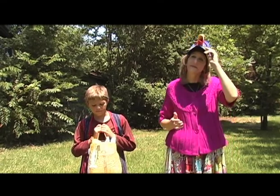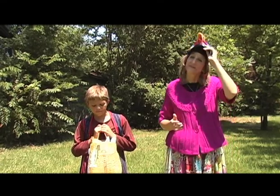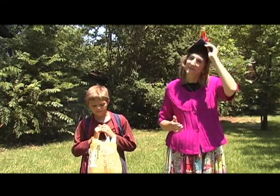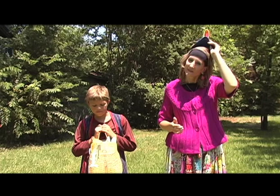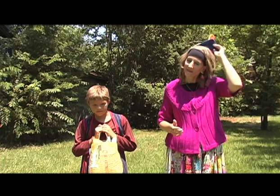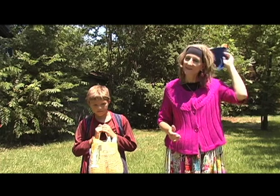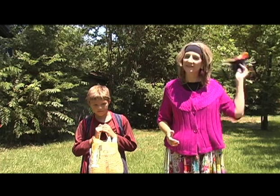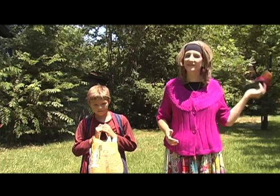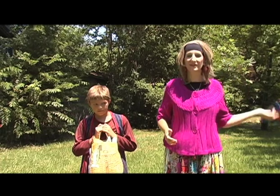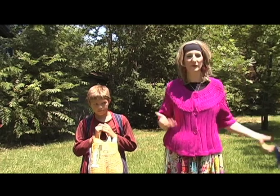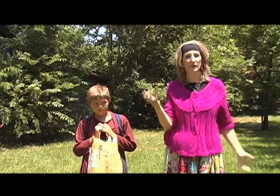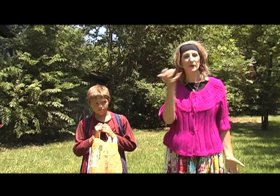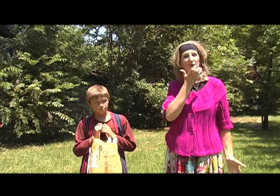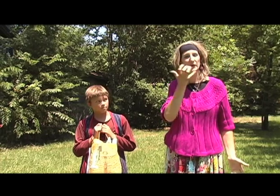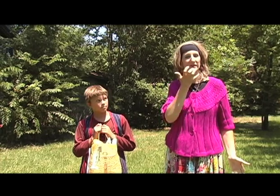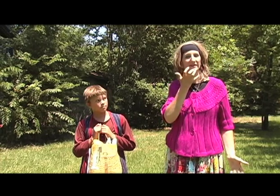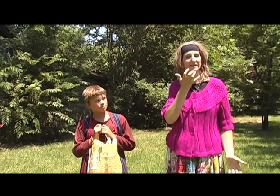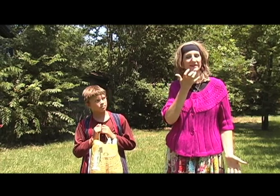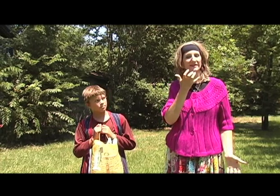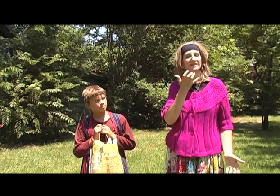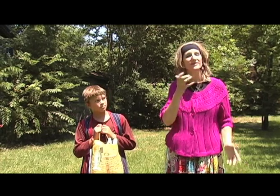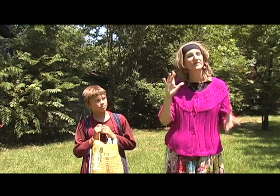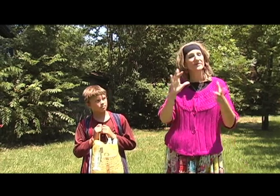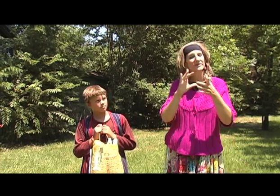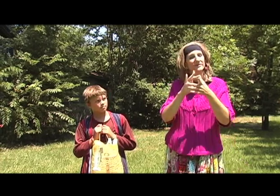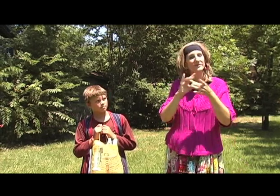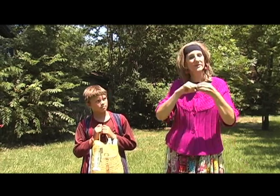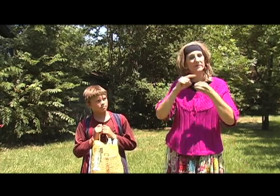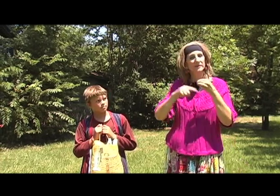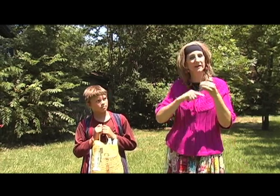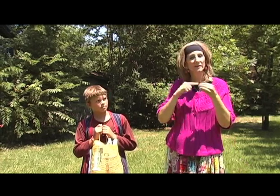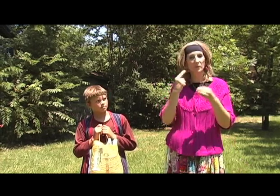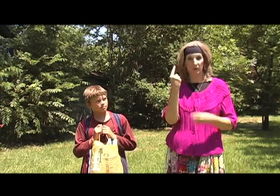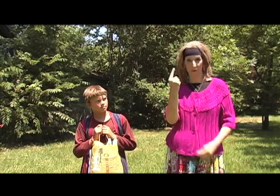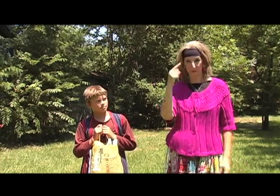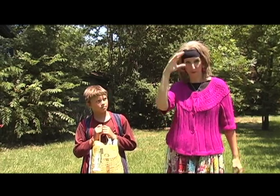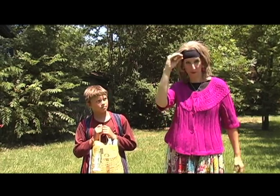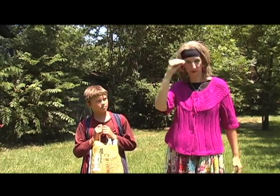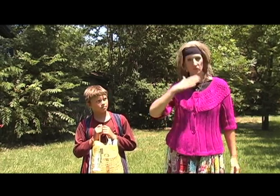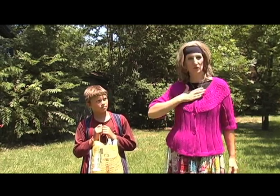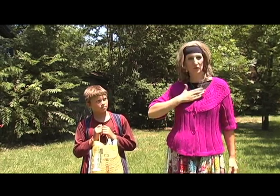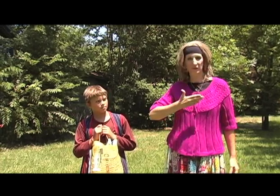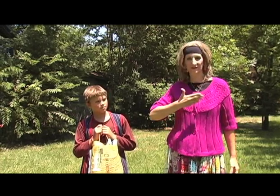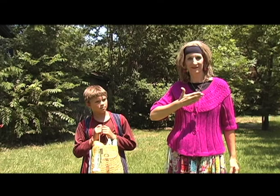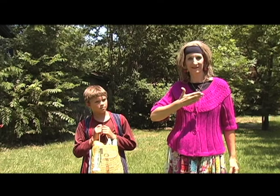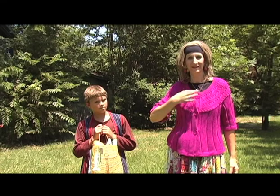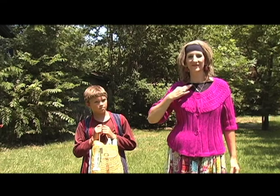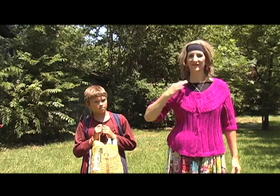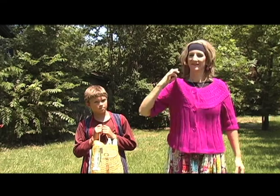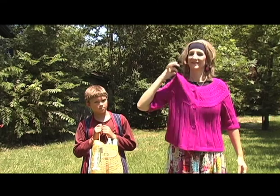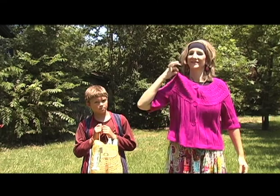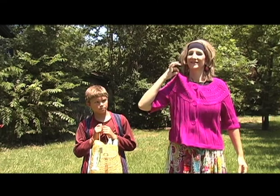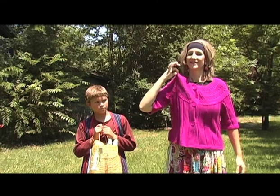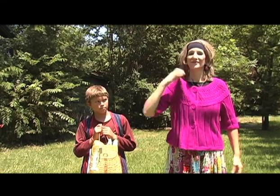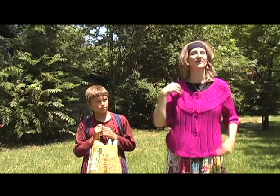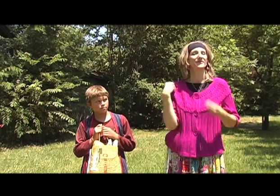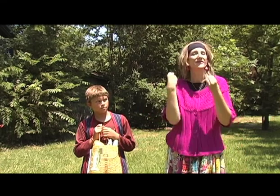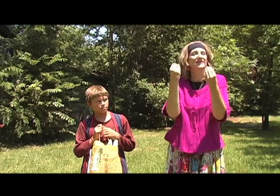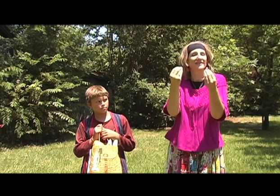Wow, it's awesome. This story is about one boy who willingly volunteered.